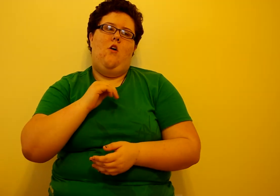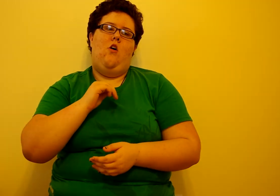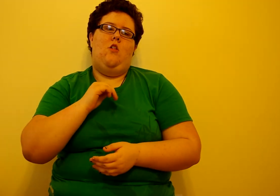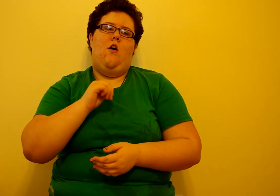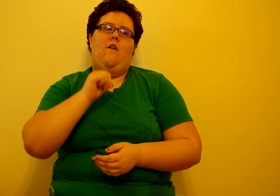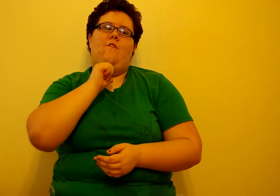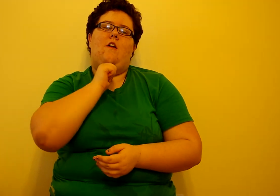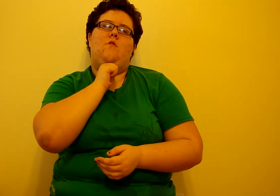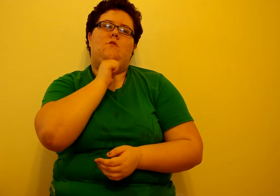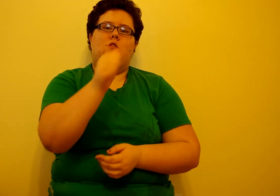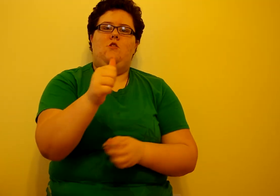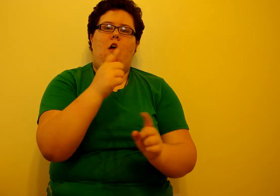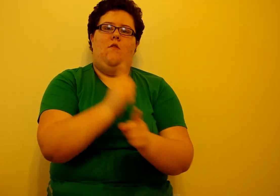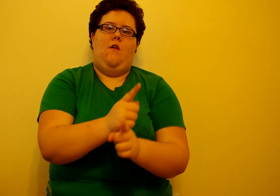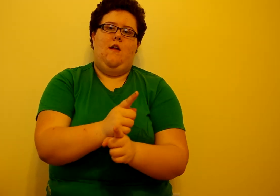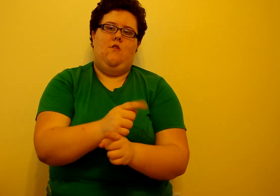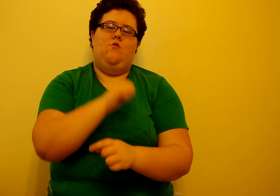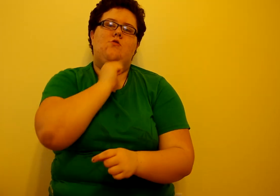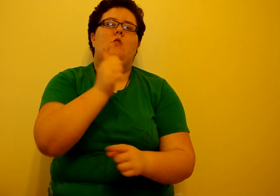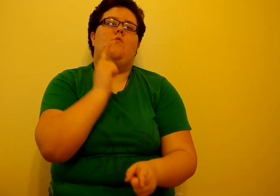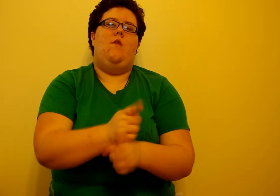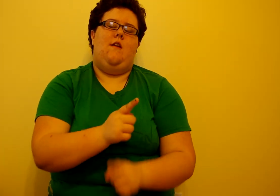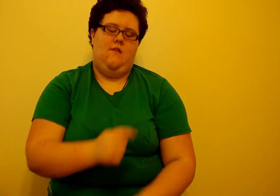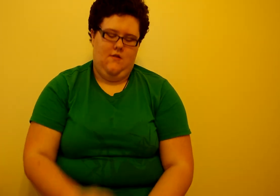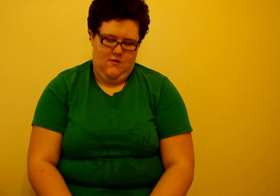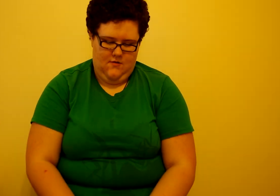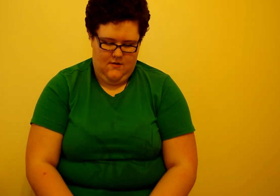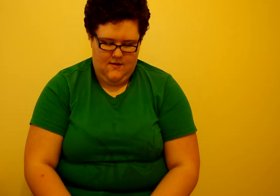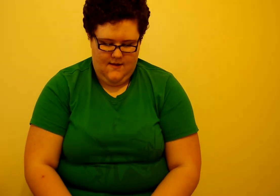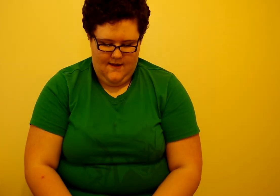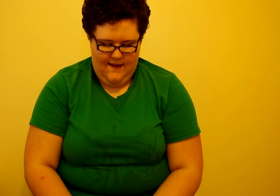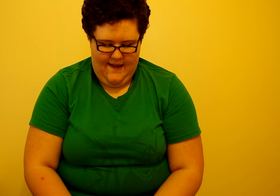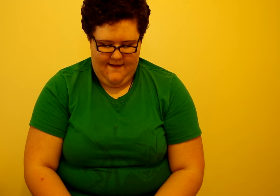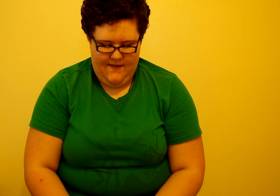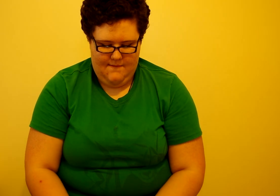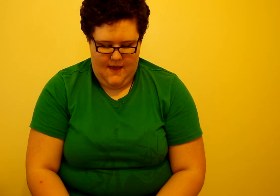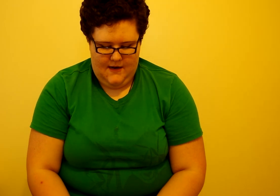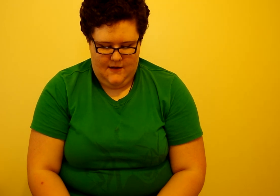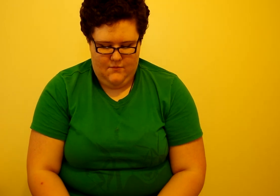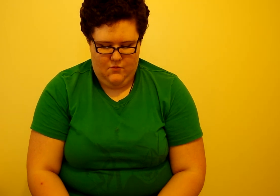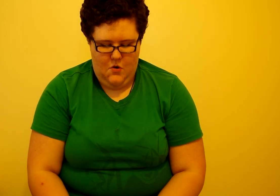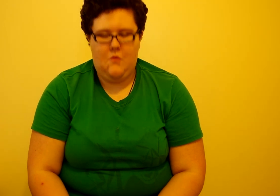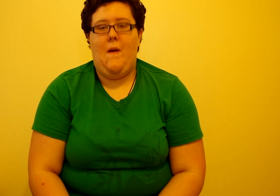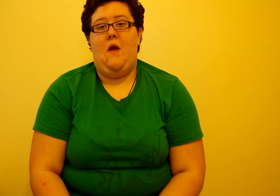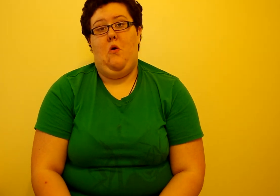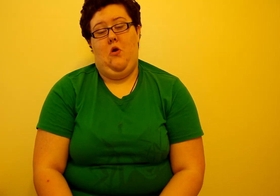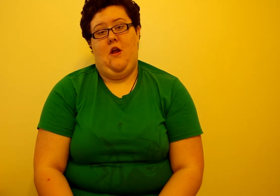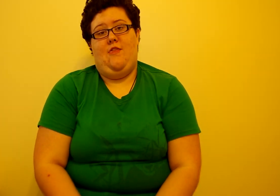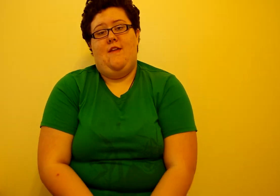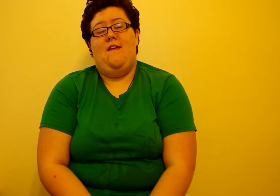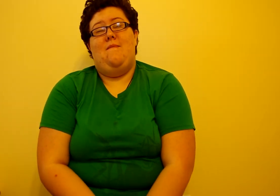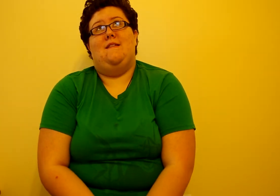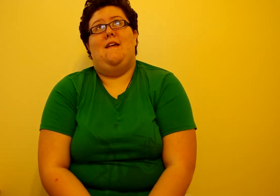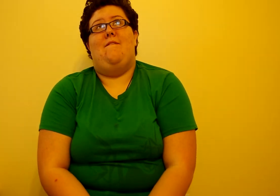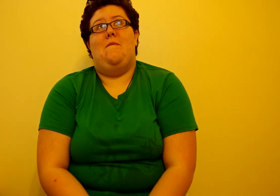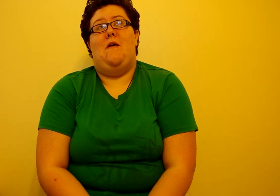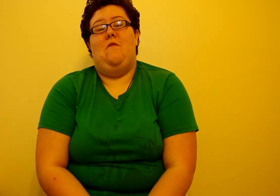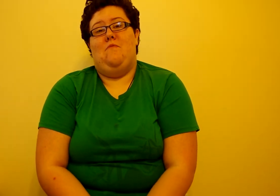all off. I used not right or don't right. Heavy metal broke my heart. I think it means heavy metal